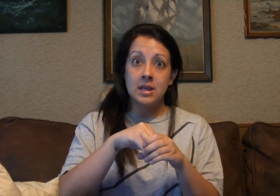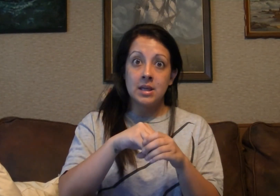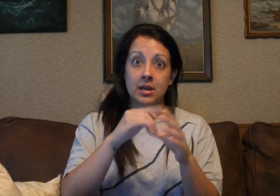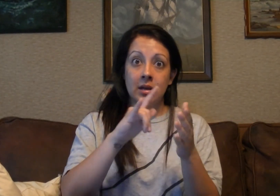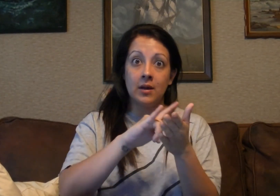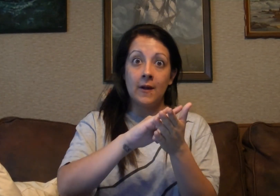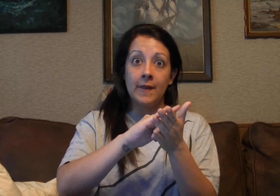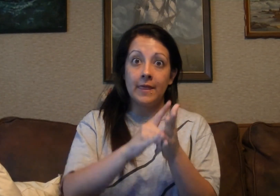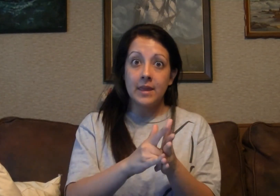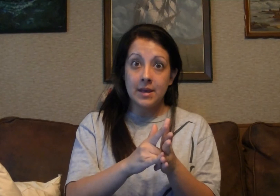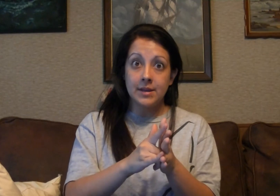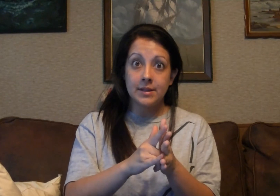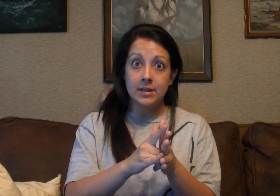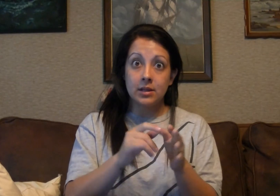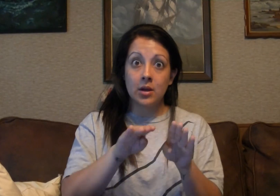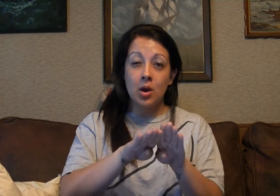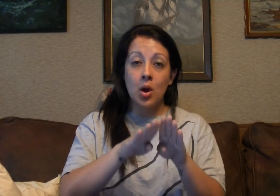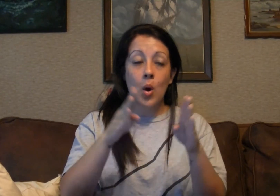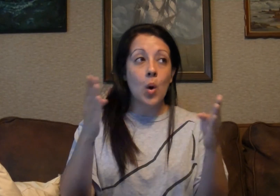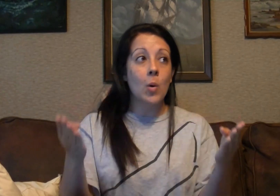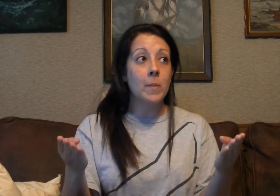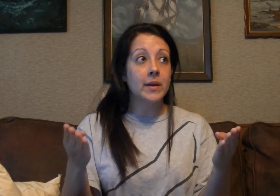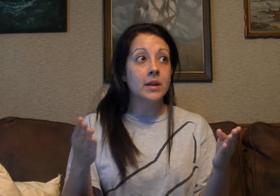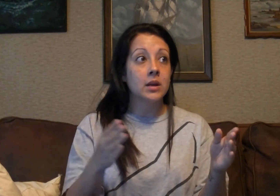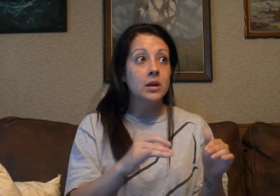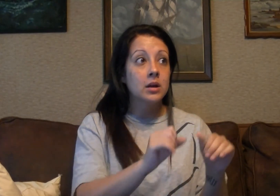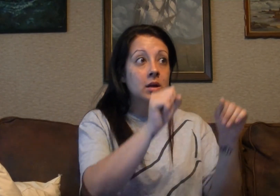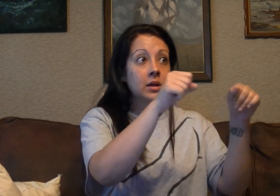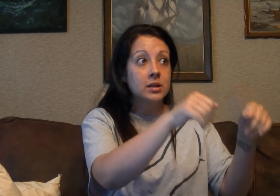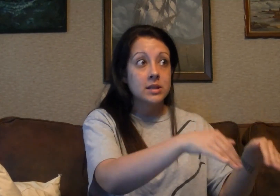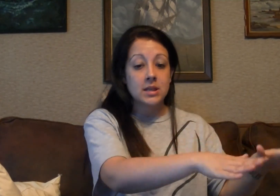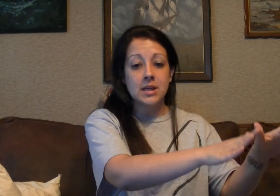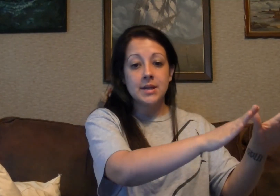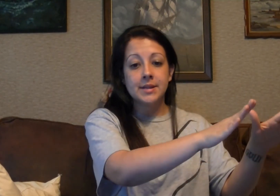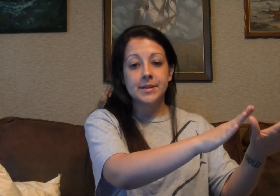in these open seas,